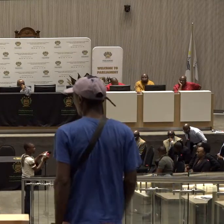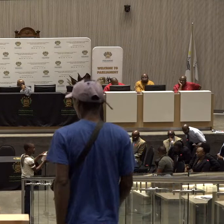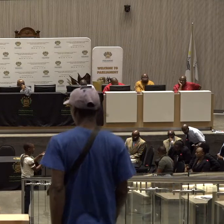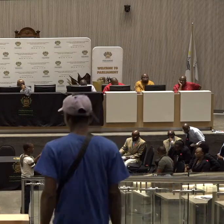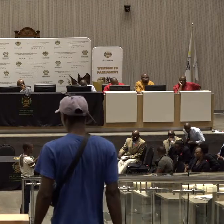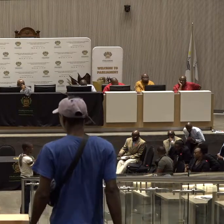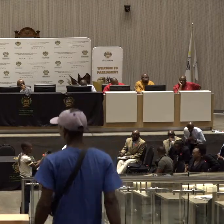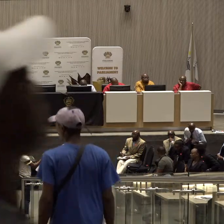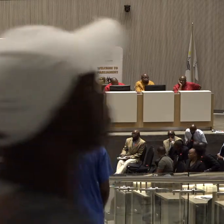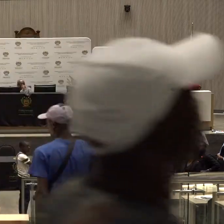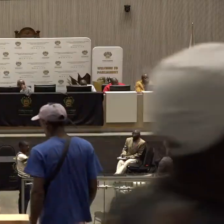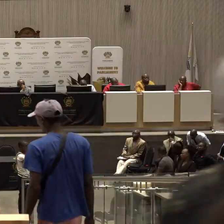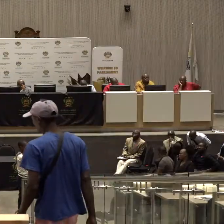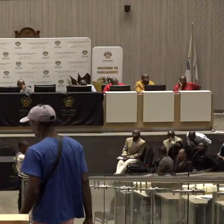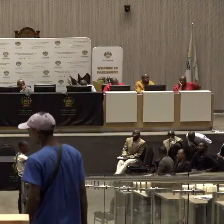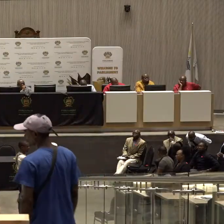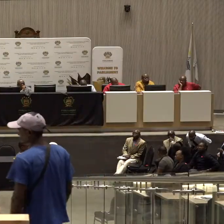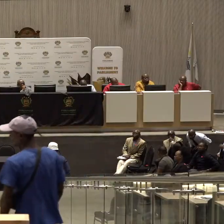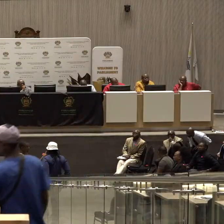ing